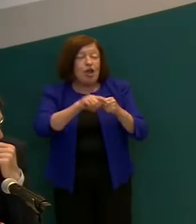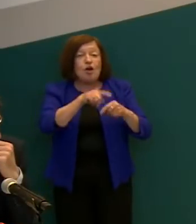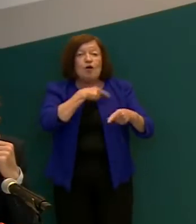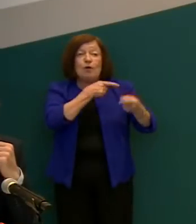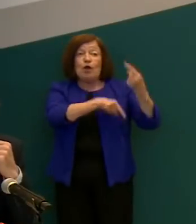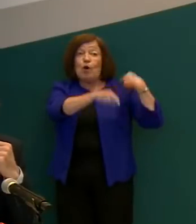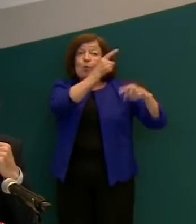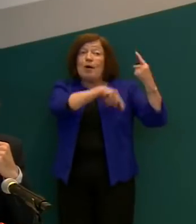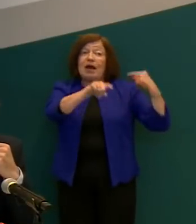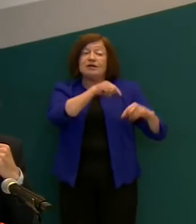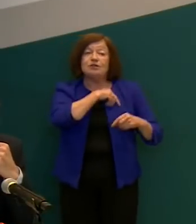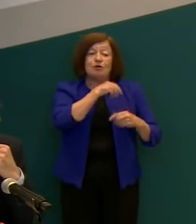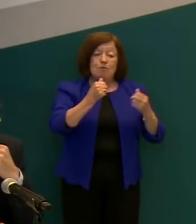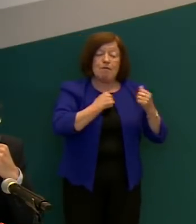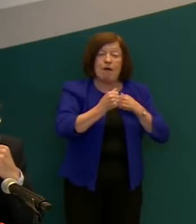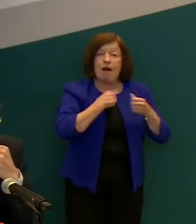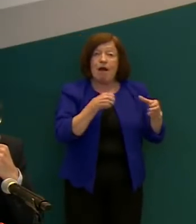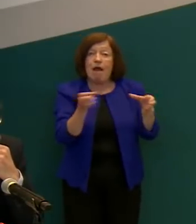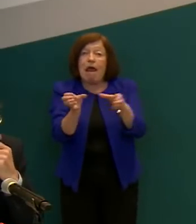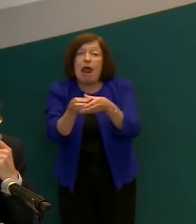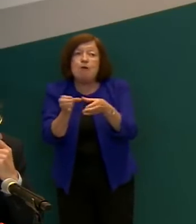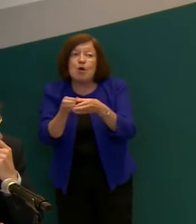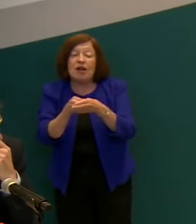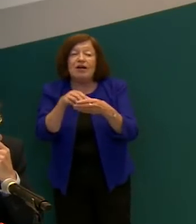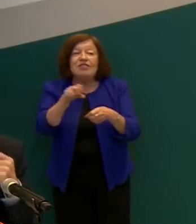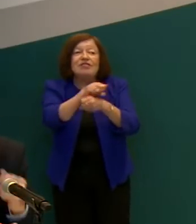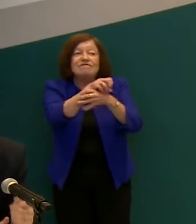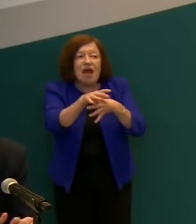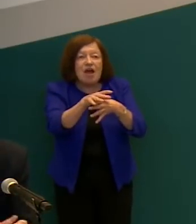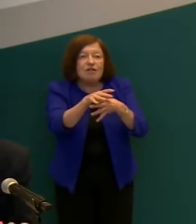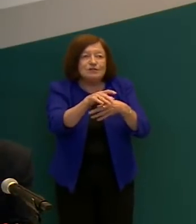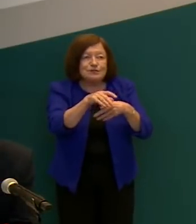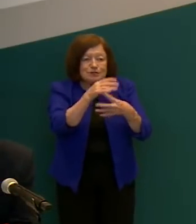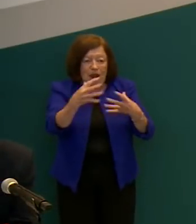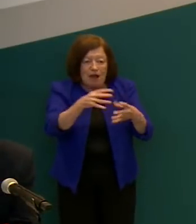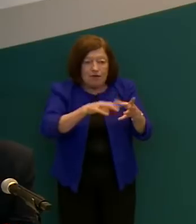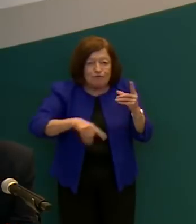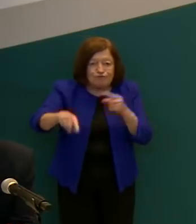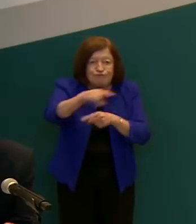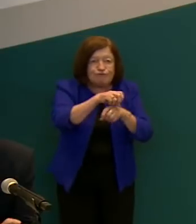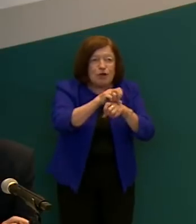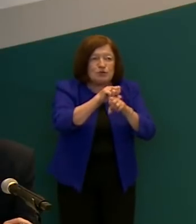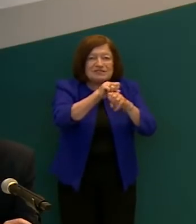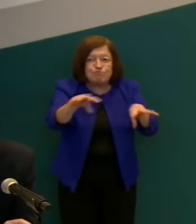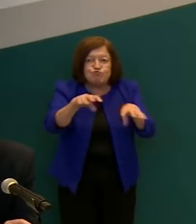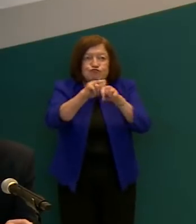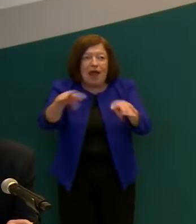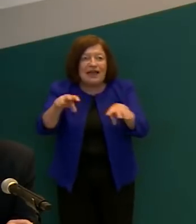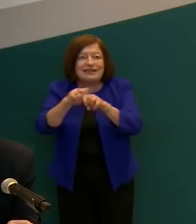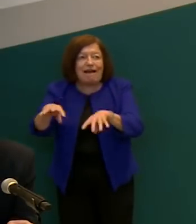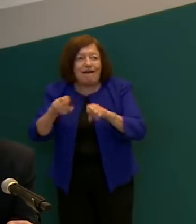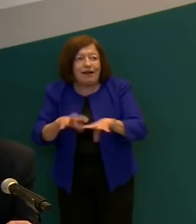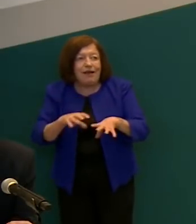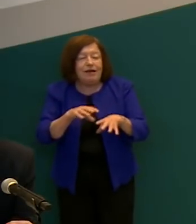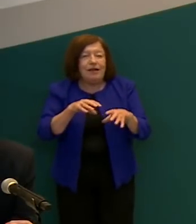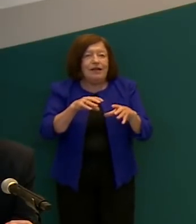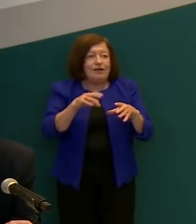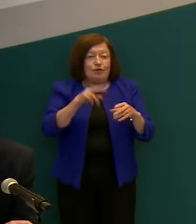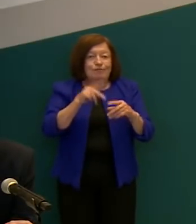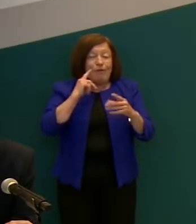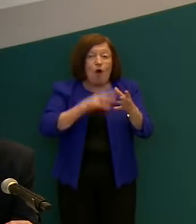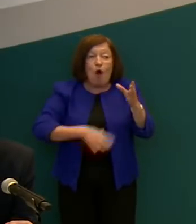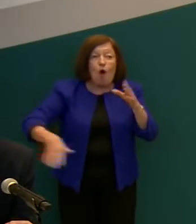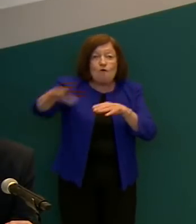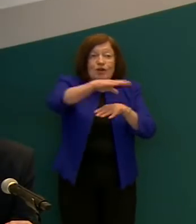to March, April, the virus is very prevalent. It was spreading quite openly